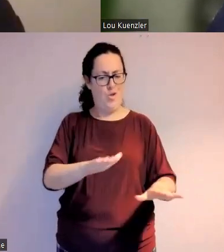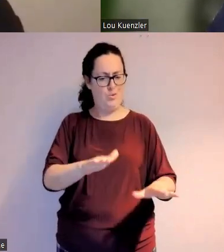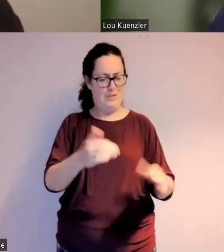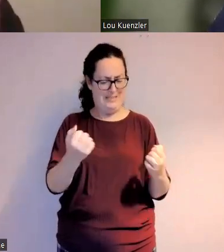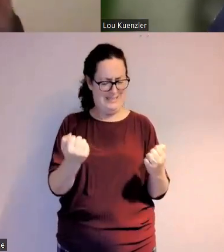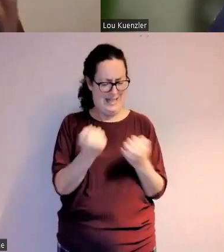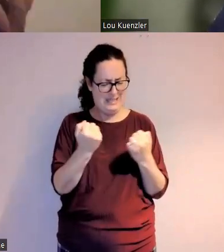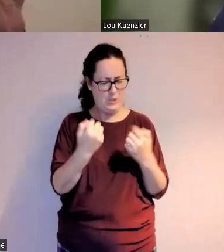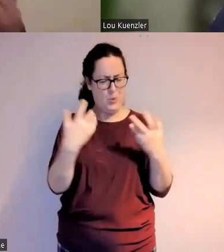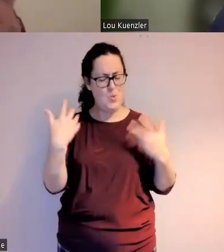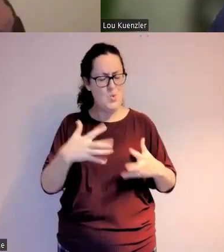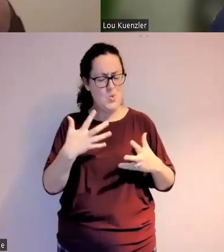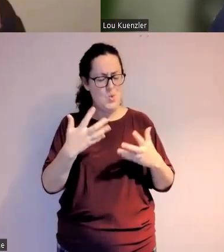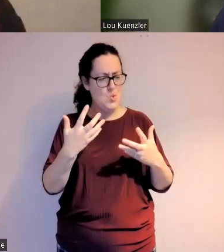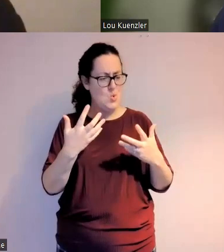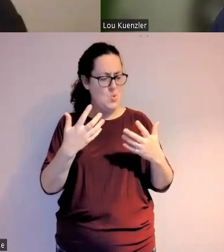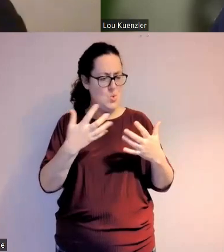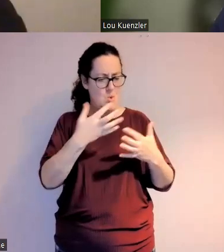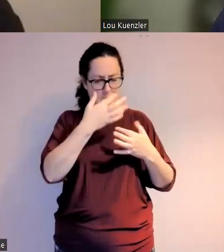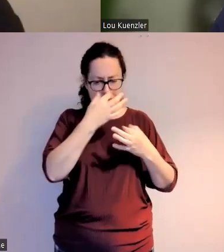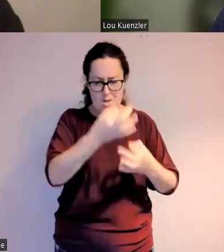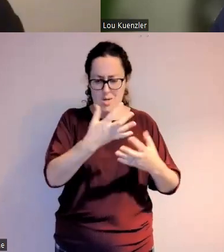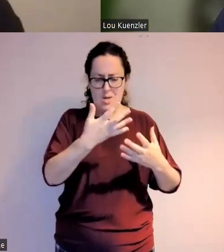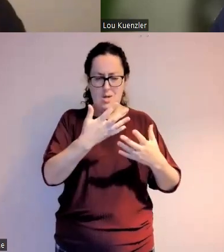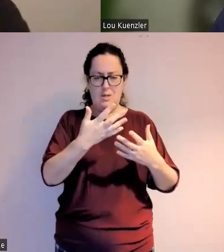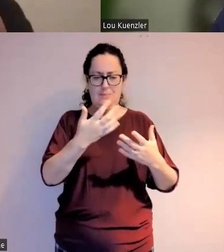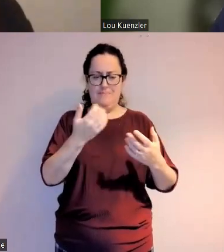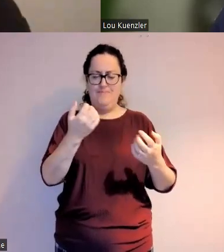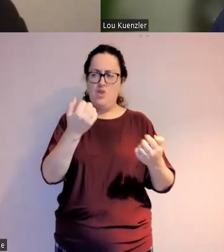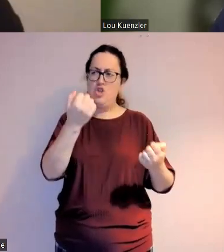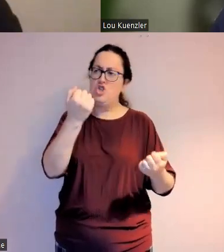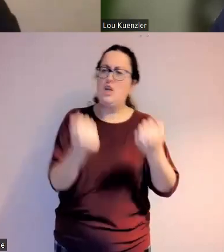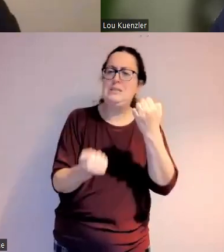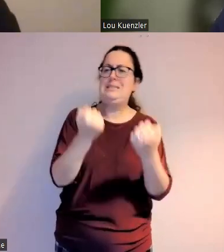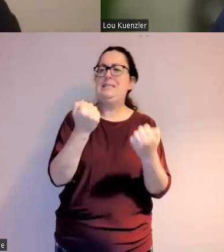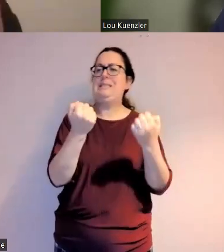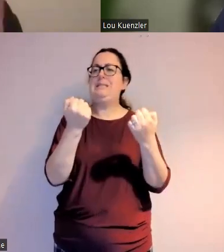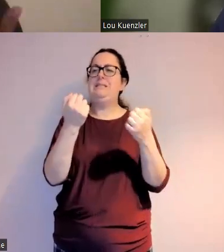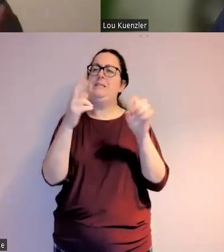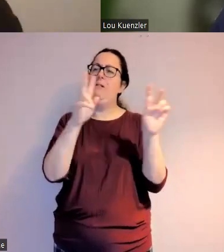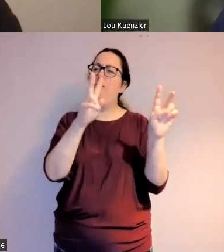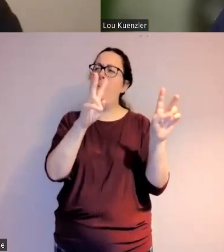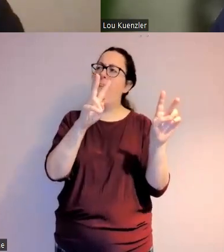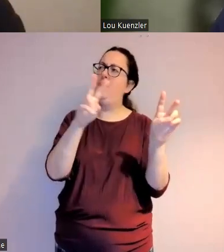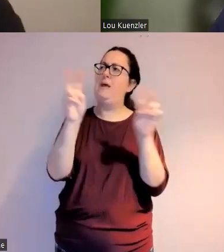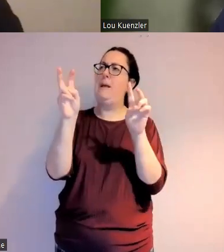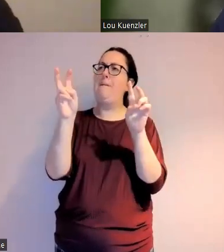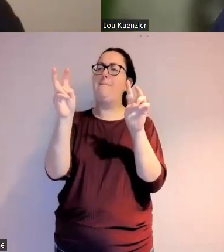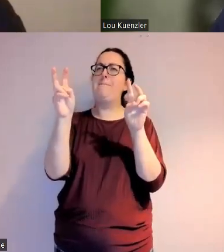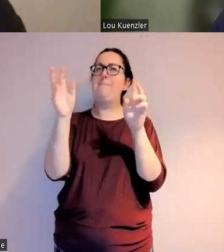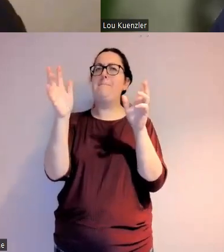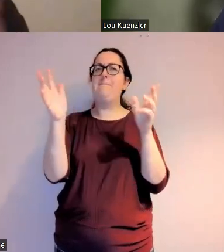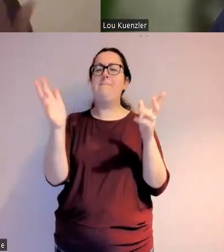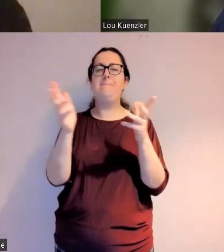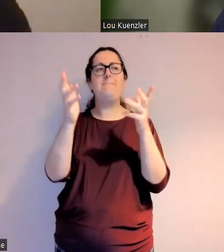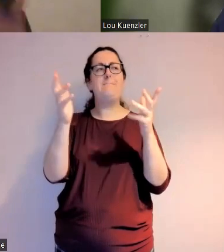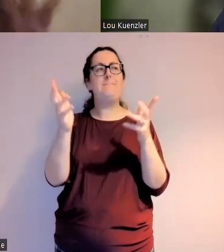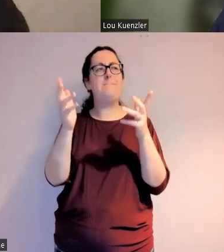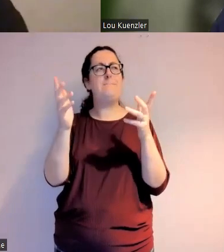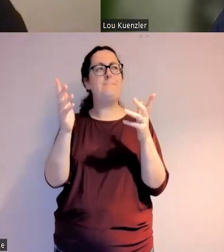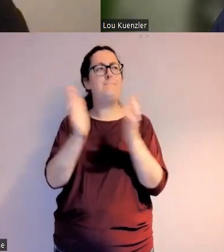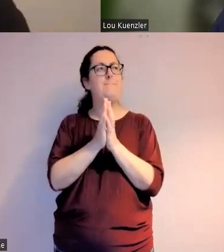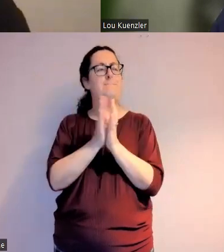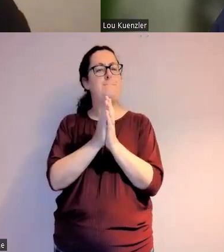sort of glorious kind of like justice, and the themes, I think, are very, very sort of and I